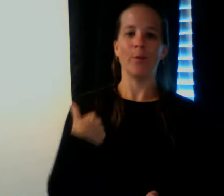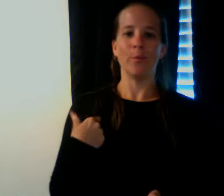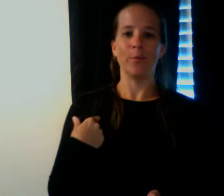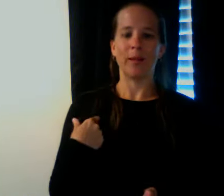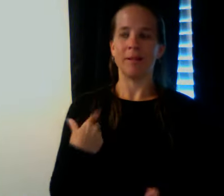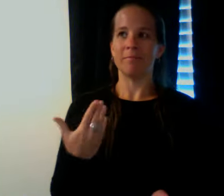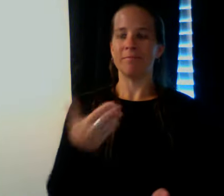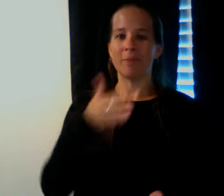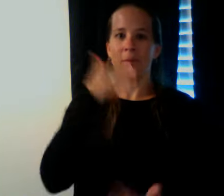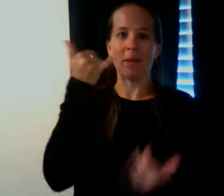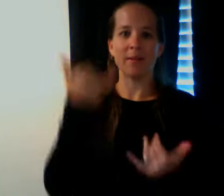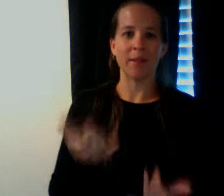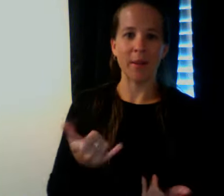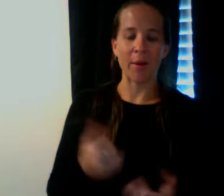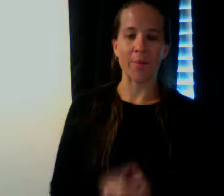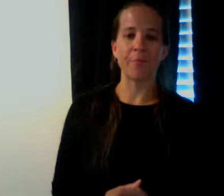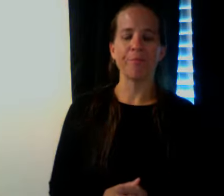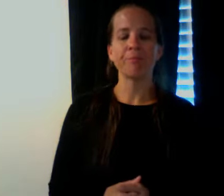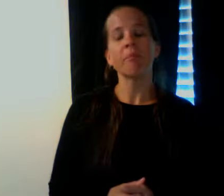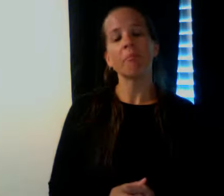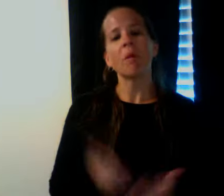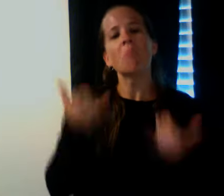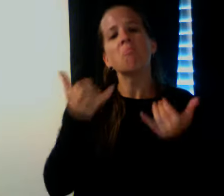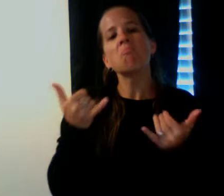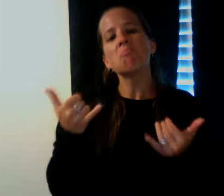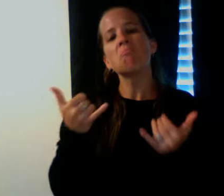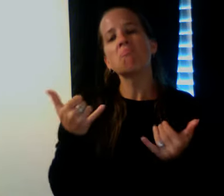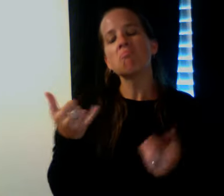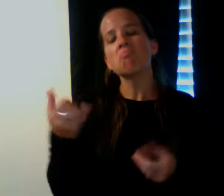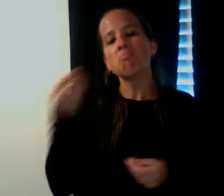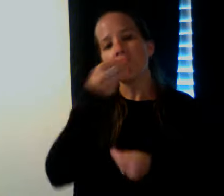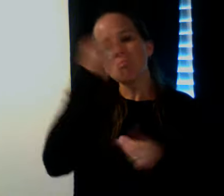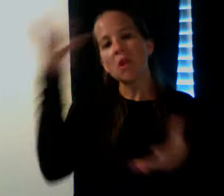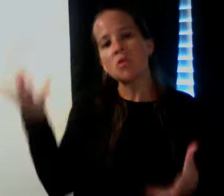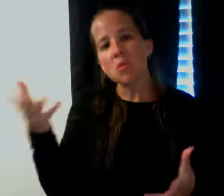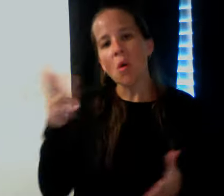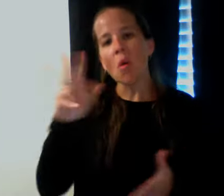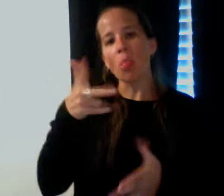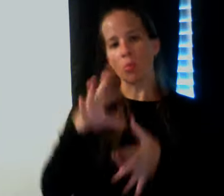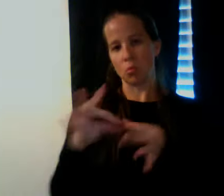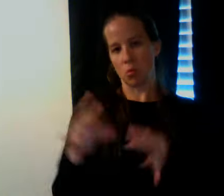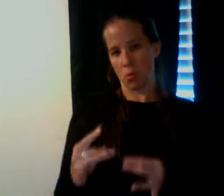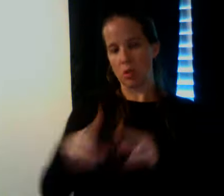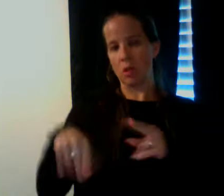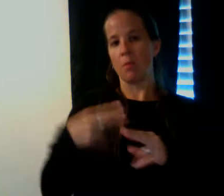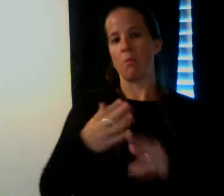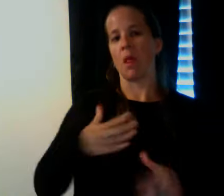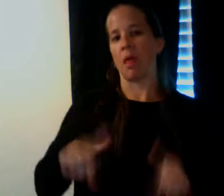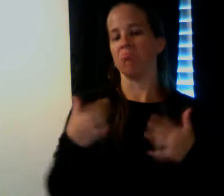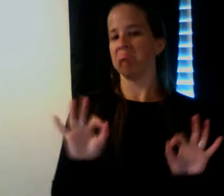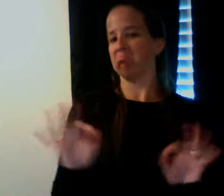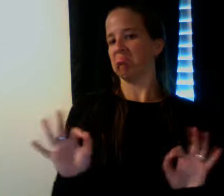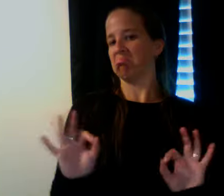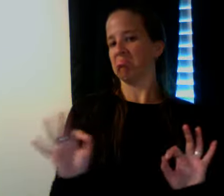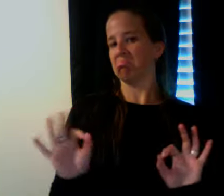Today, I want to tell you 3 stories from my life. That's it. No big deal. Just 3 stories. The